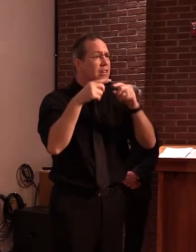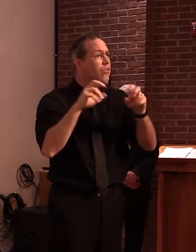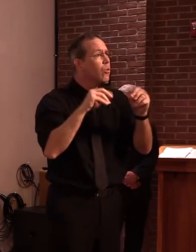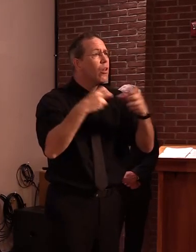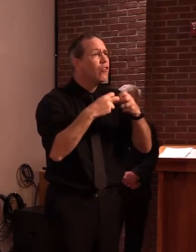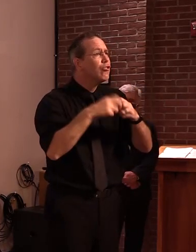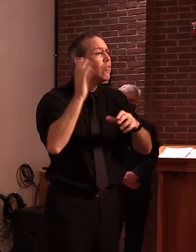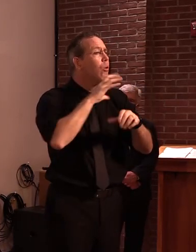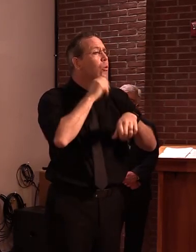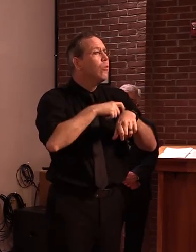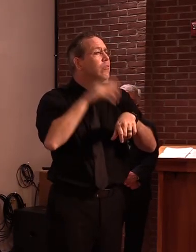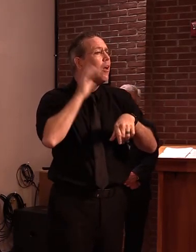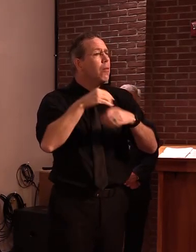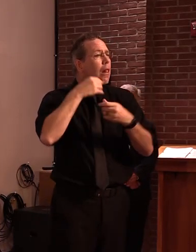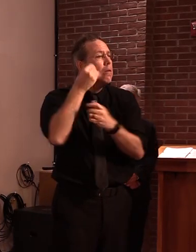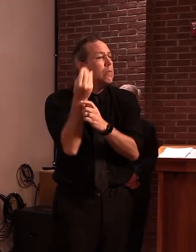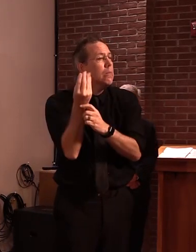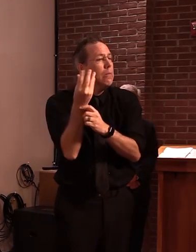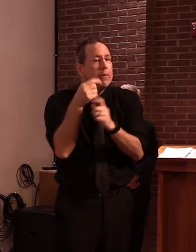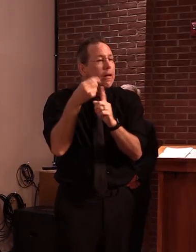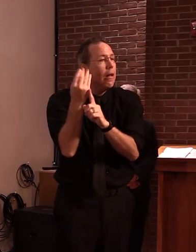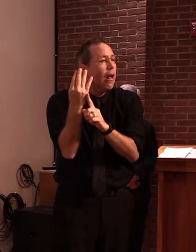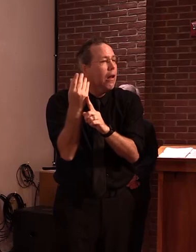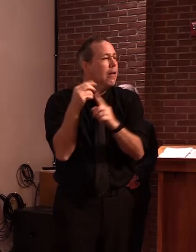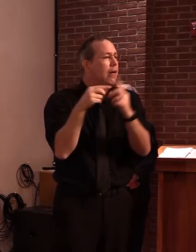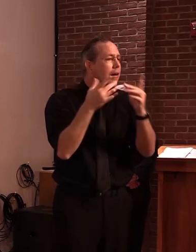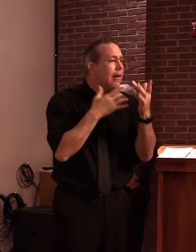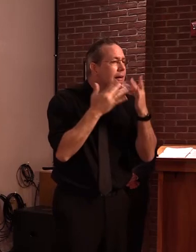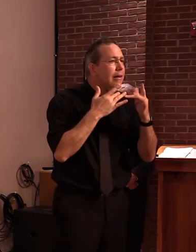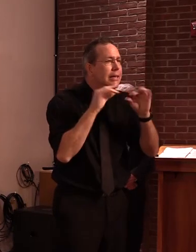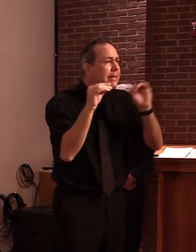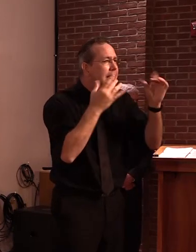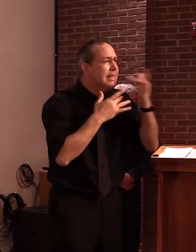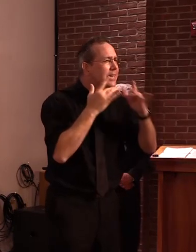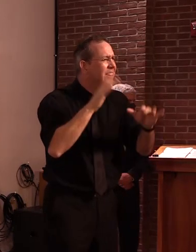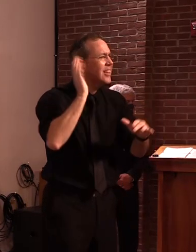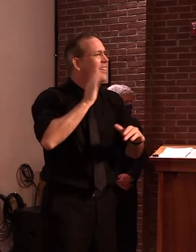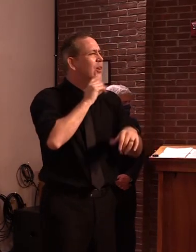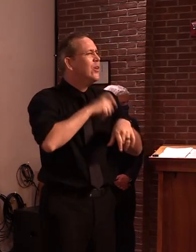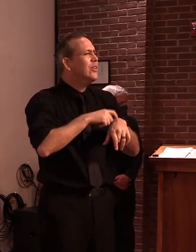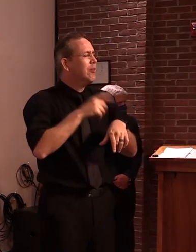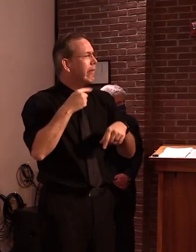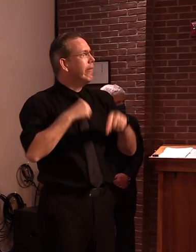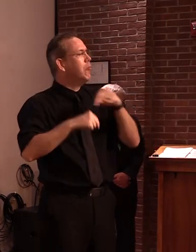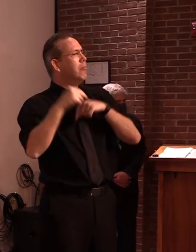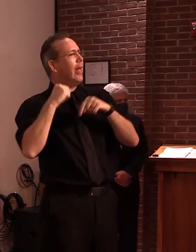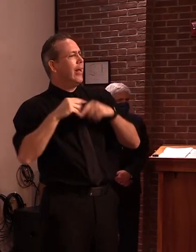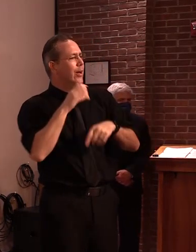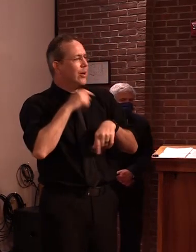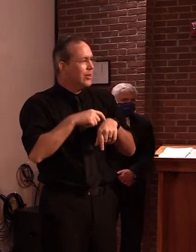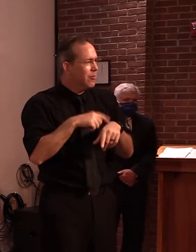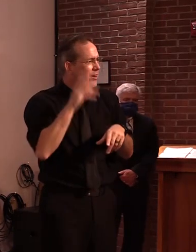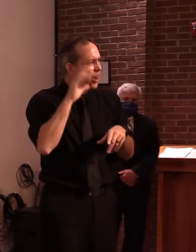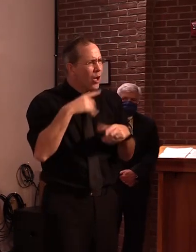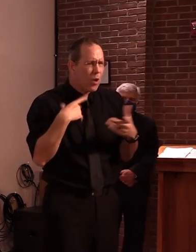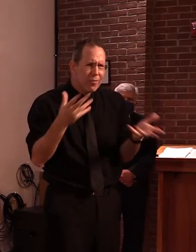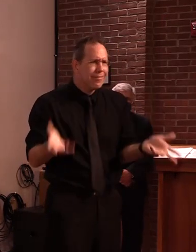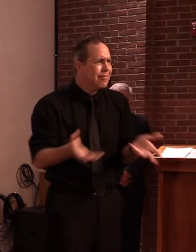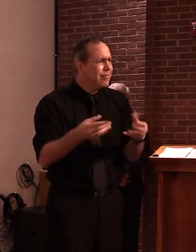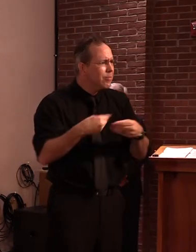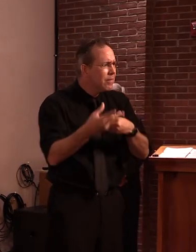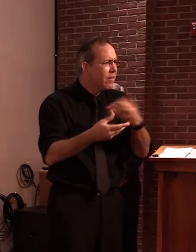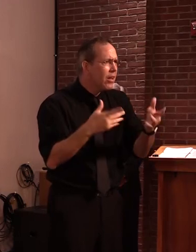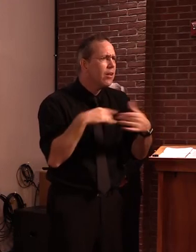It should be a broadband act of some sort to provide for access throughout our country, because we're not the only